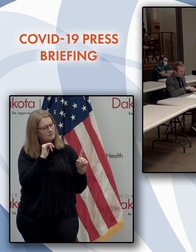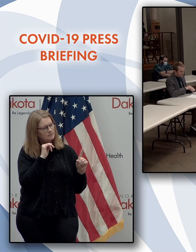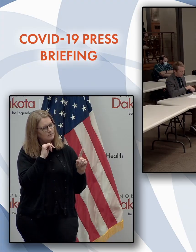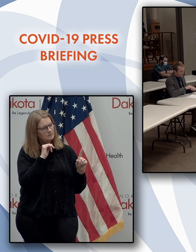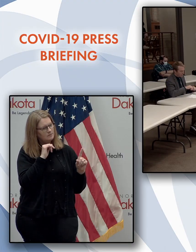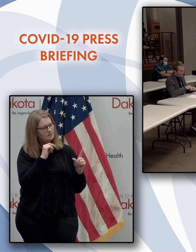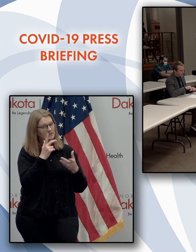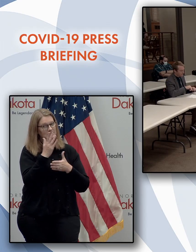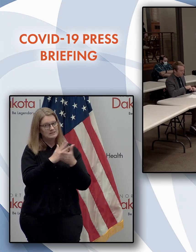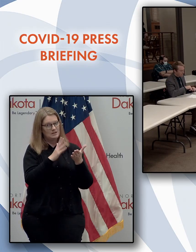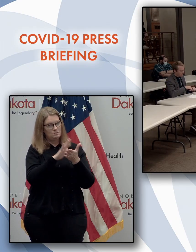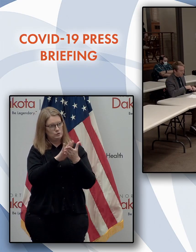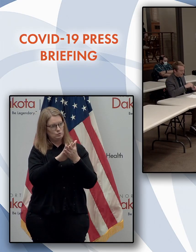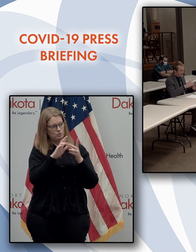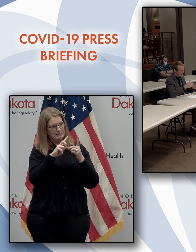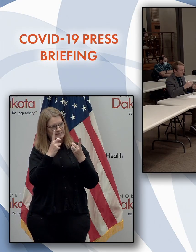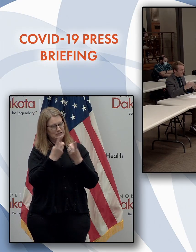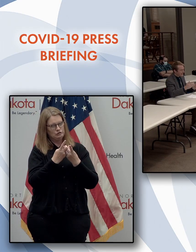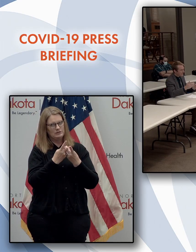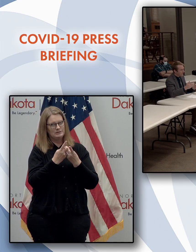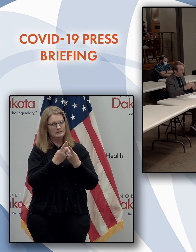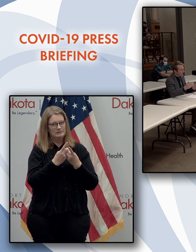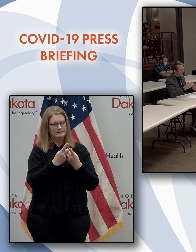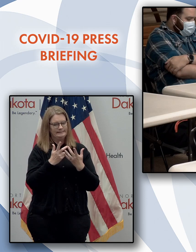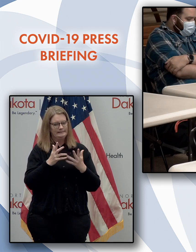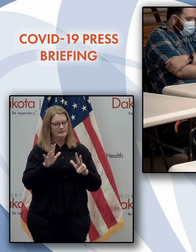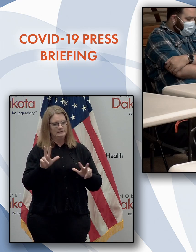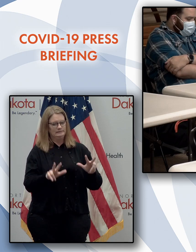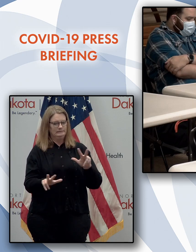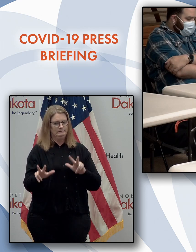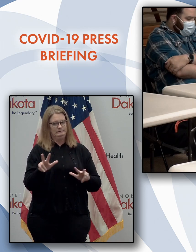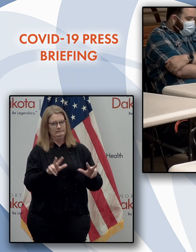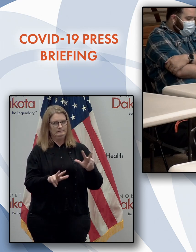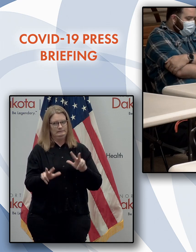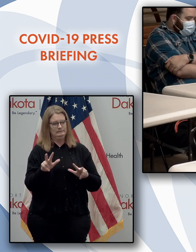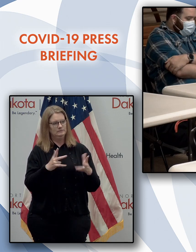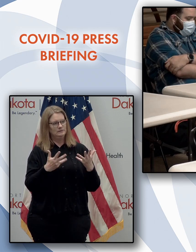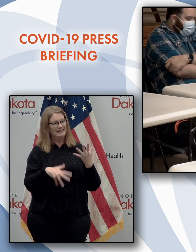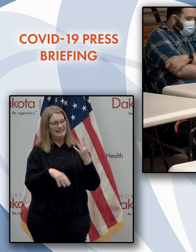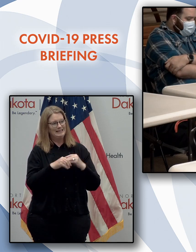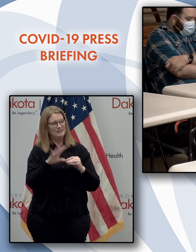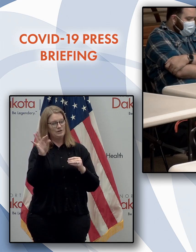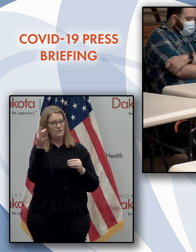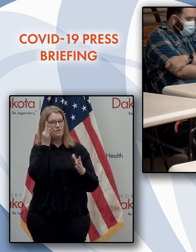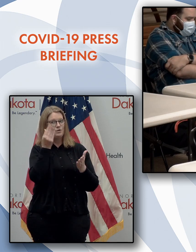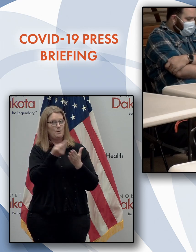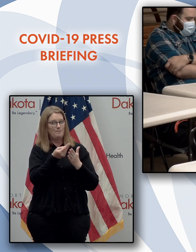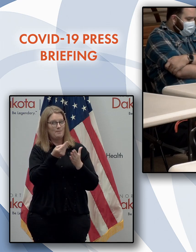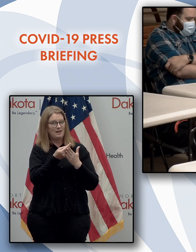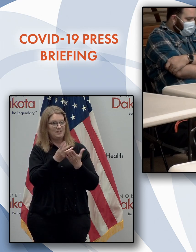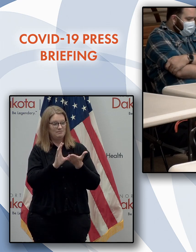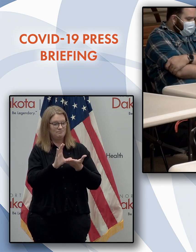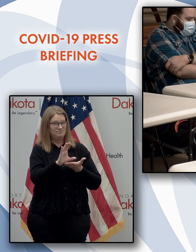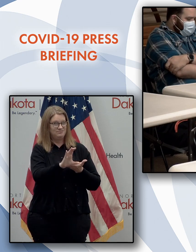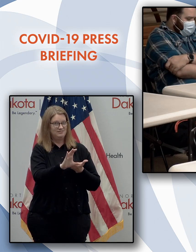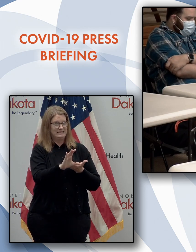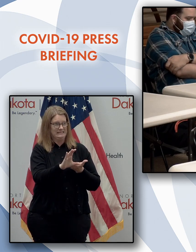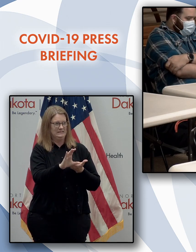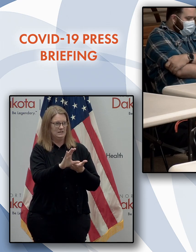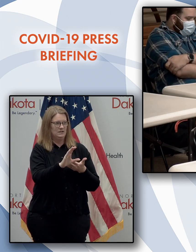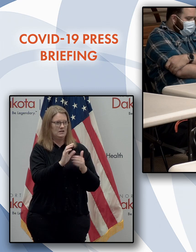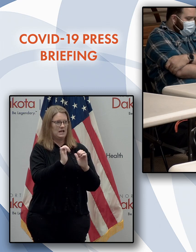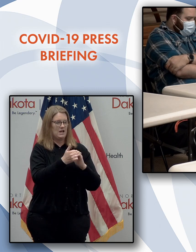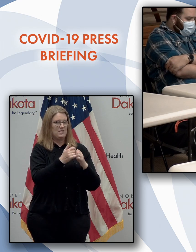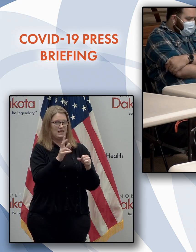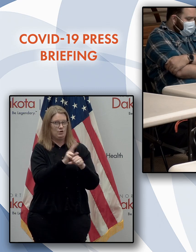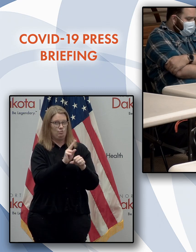they're unsure a lot about the additional federal dollars that might be coming in to help them out and what they'll be allowed to spend that